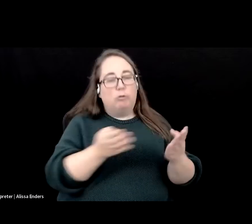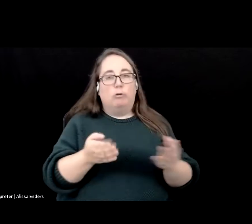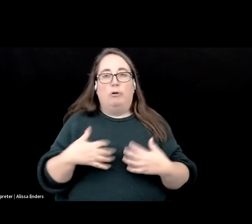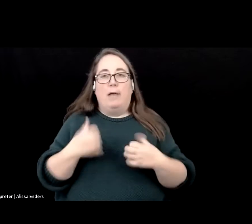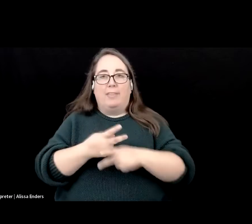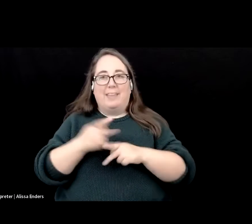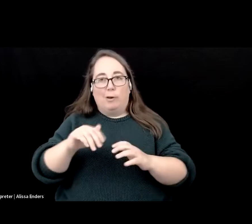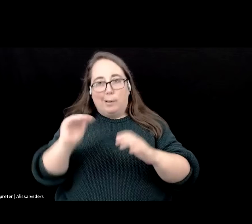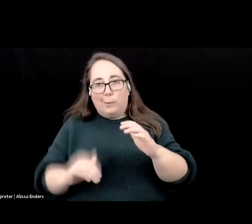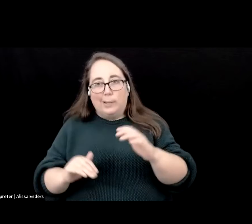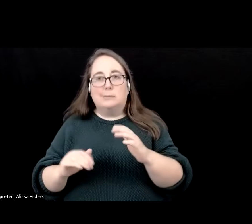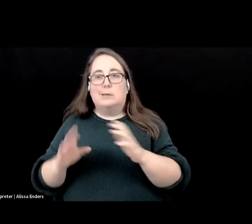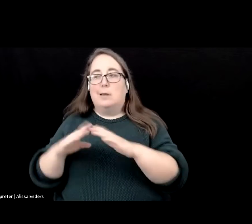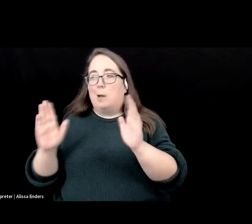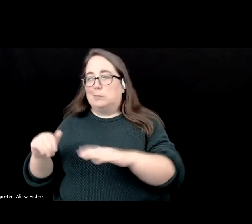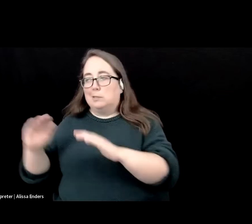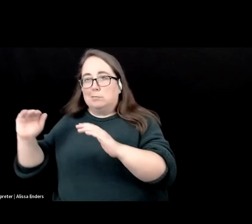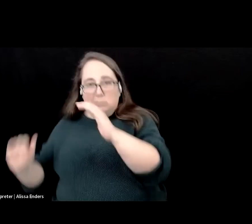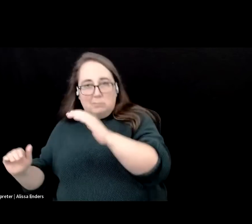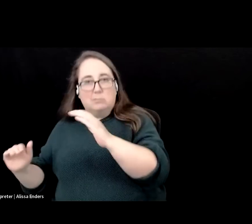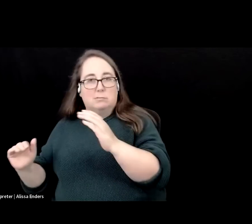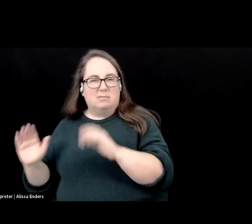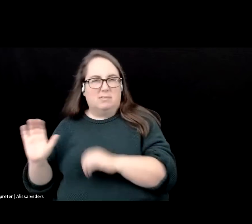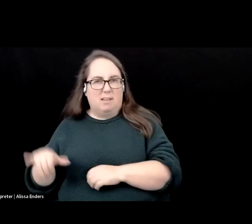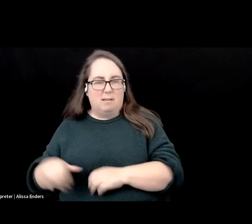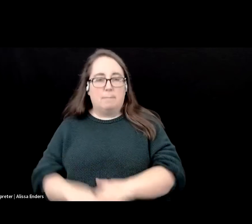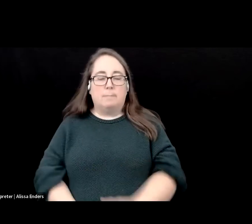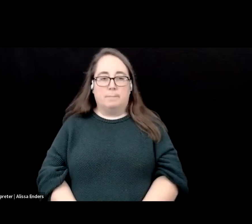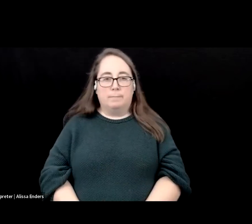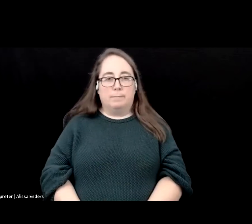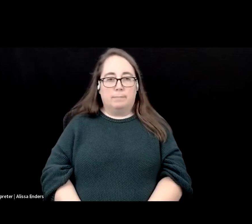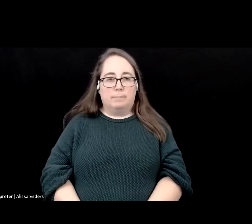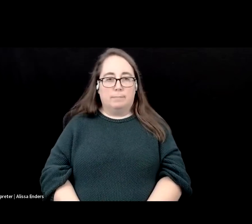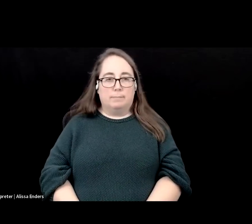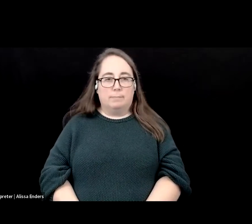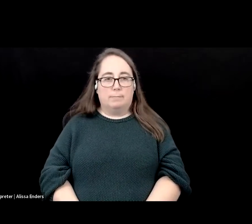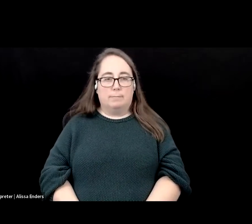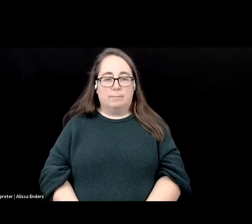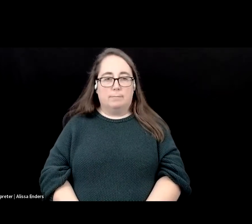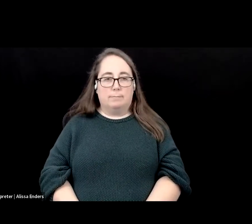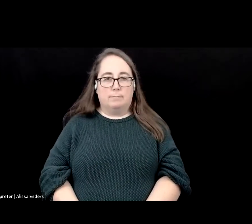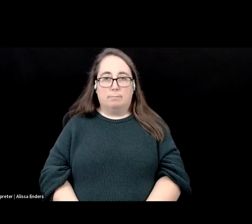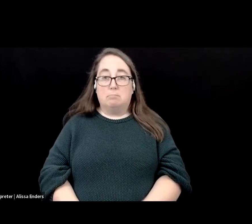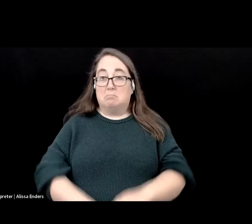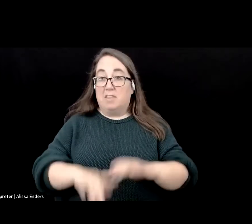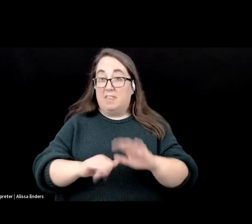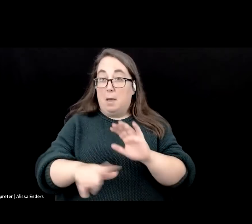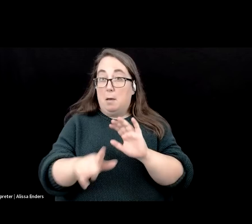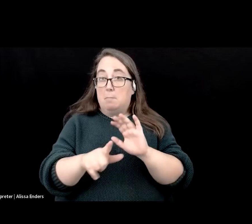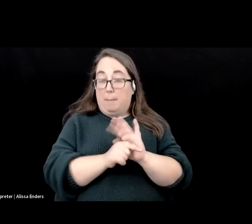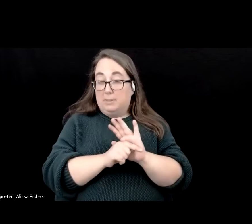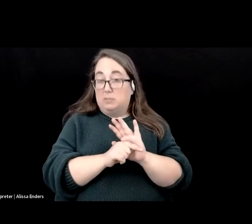inequities, housing discrimination, etc. In the years since the publishing of